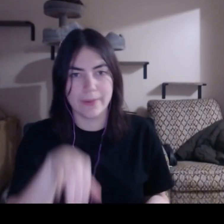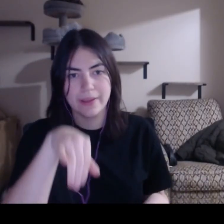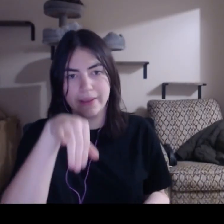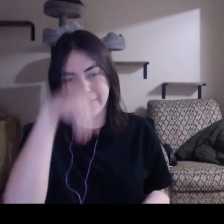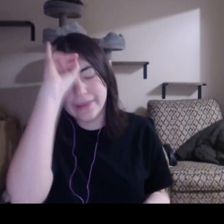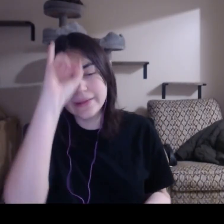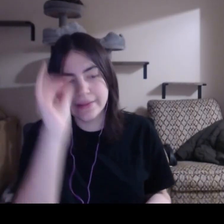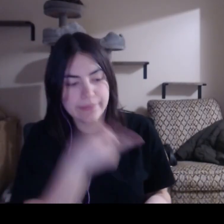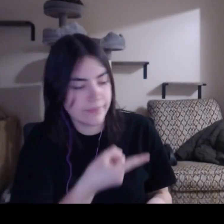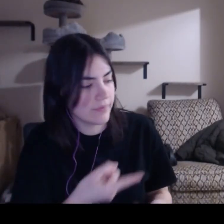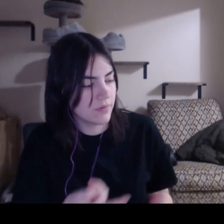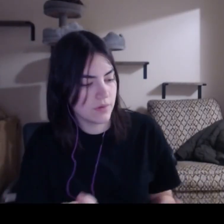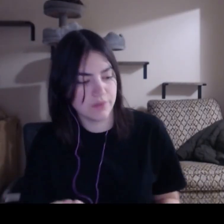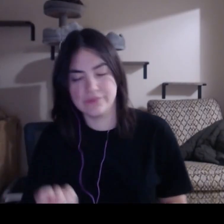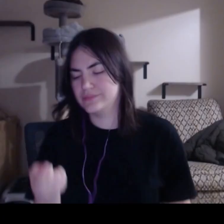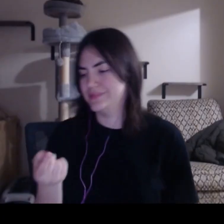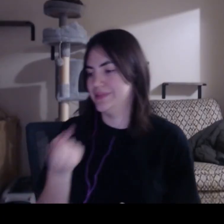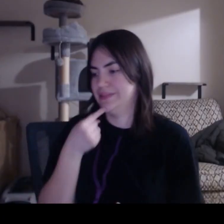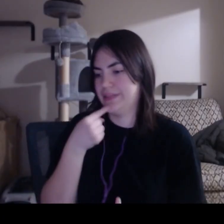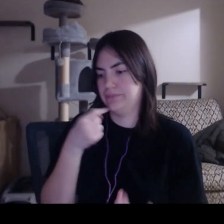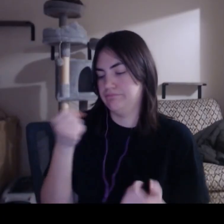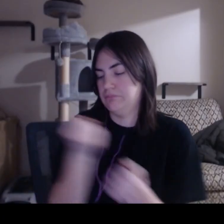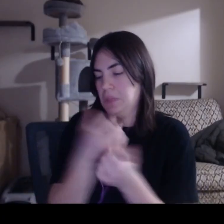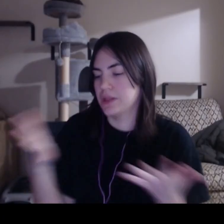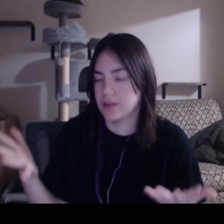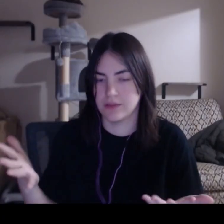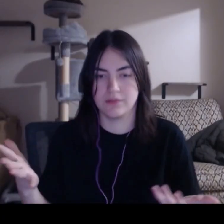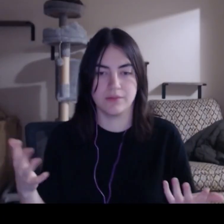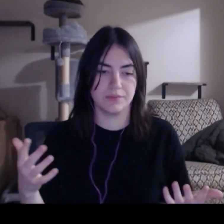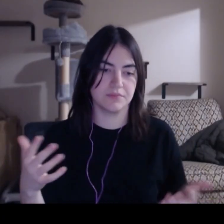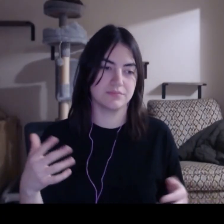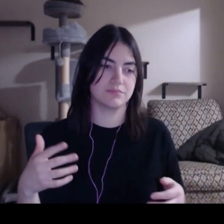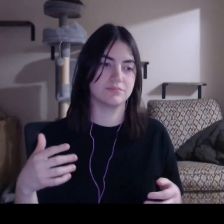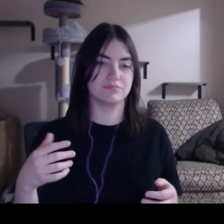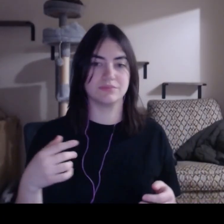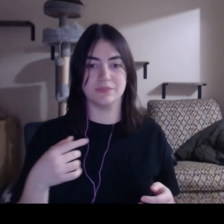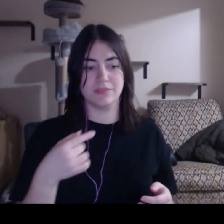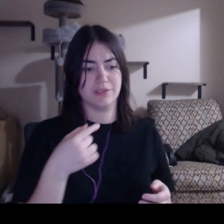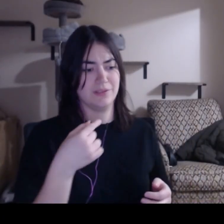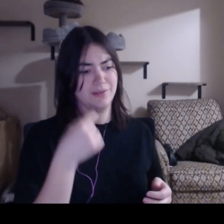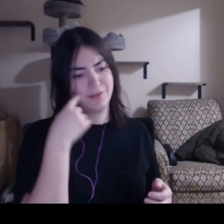basically. And she could be thinking, I don't know why I married you in the first place.